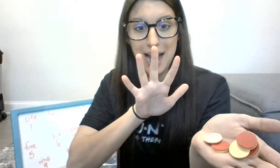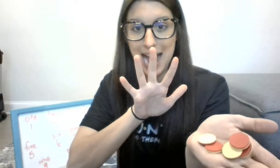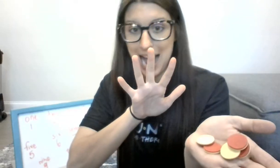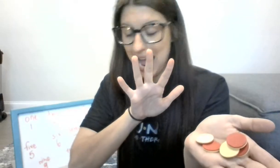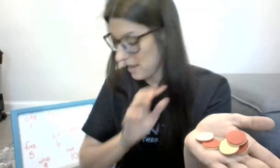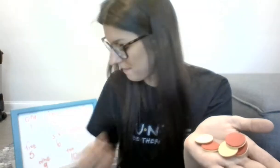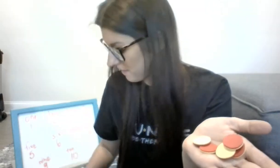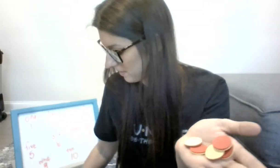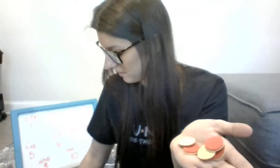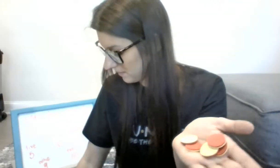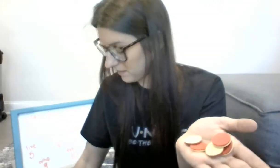5,